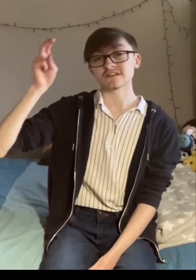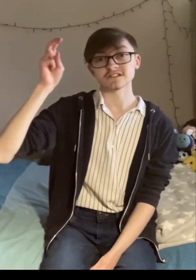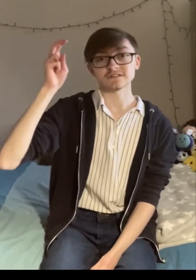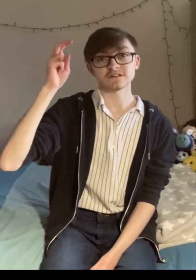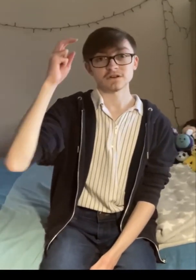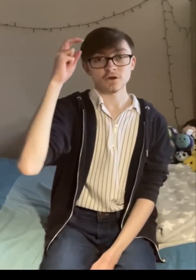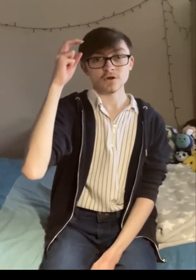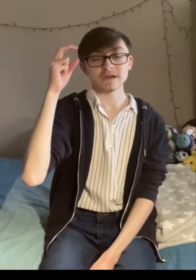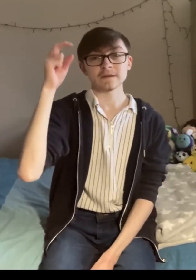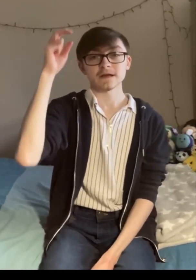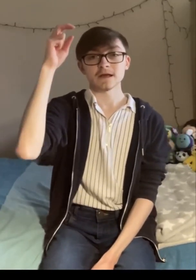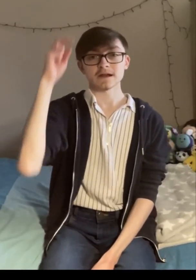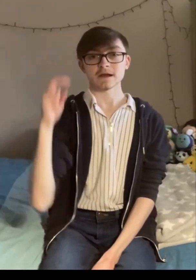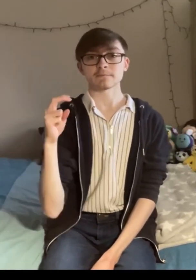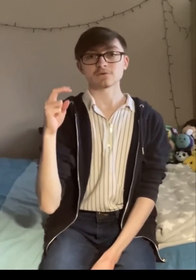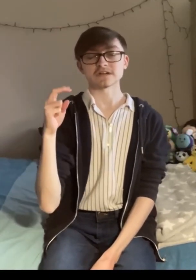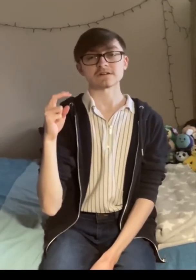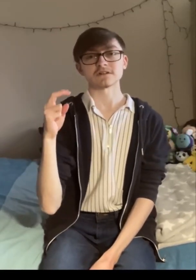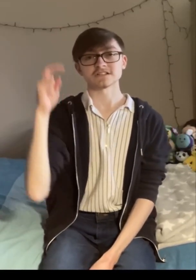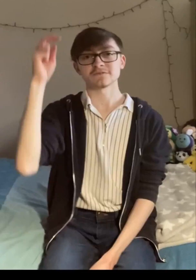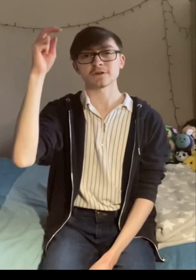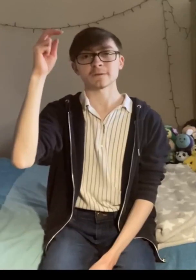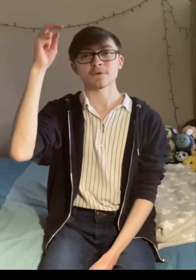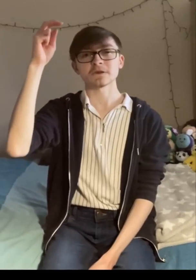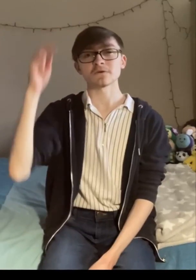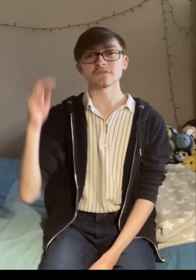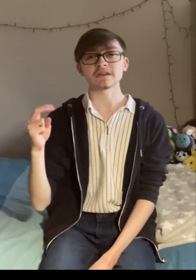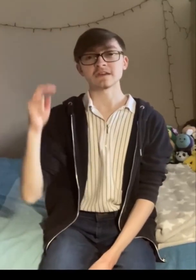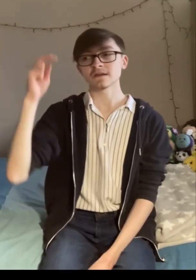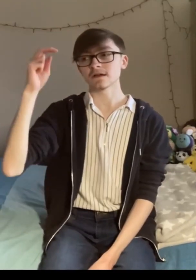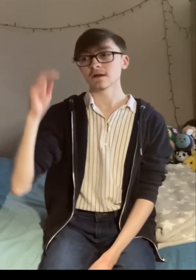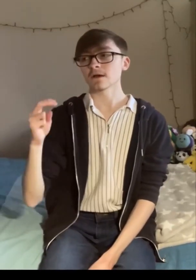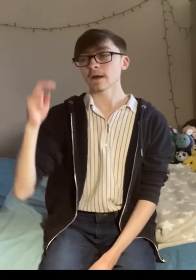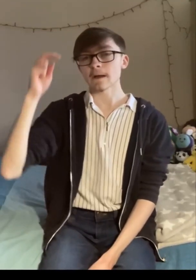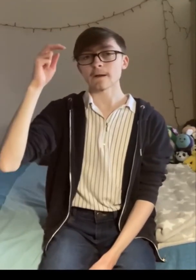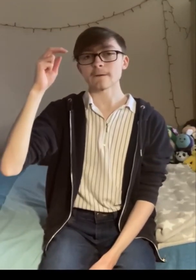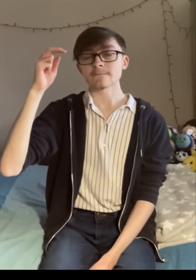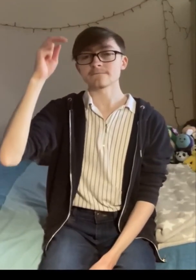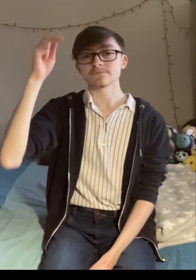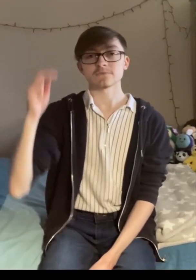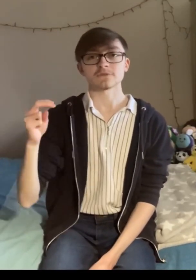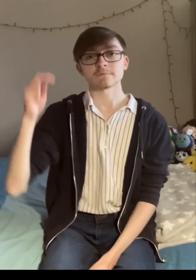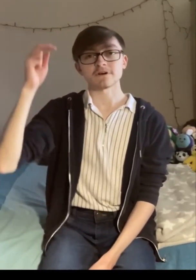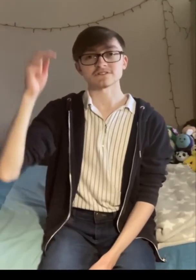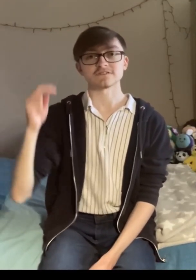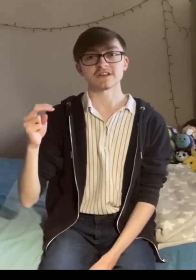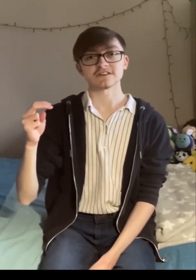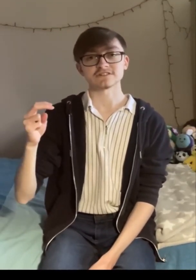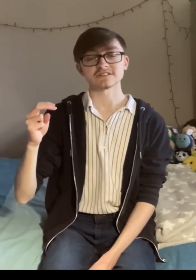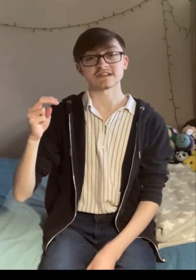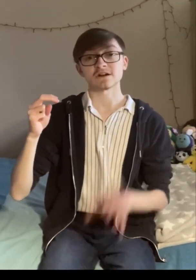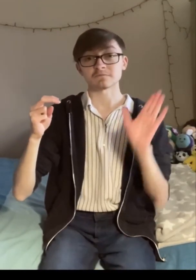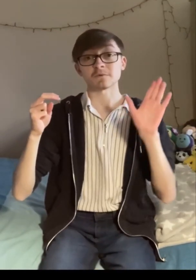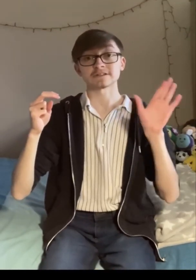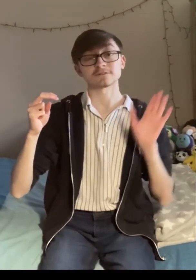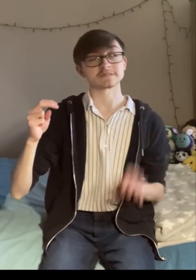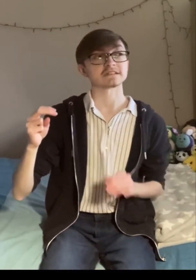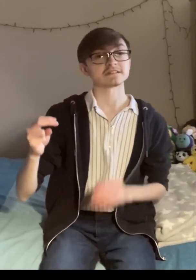index finger, hook it, and pull down as if you're pulling on the bus notification to say like my stop's here.